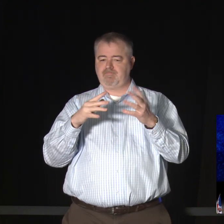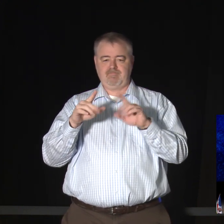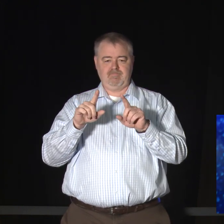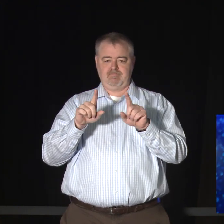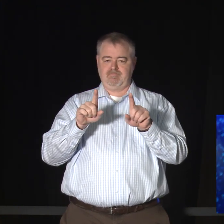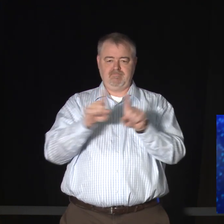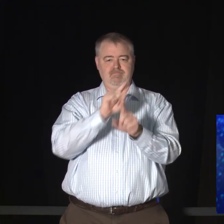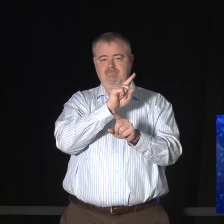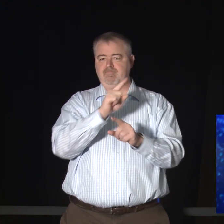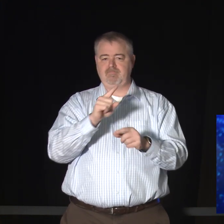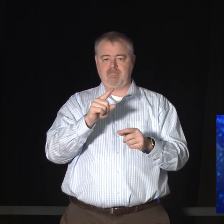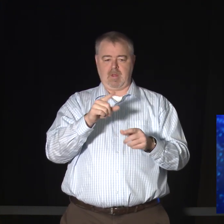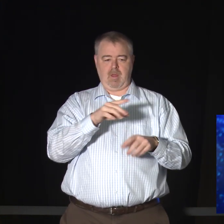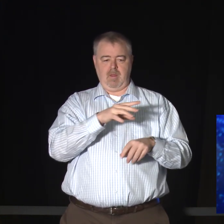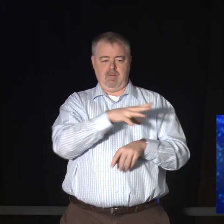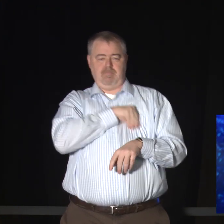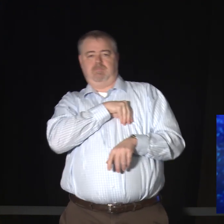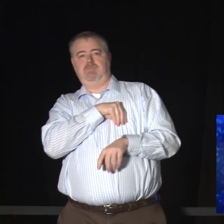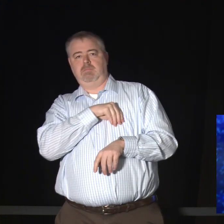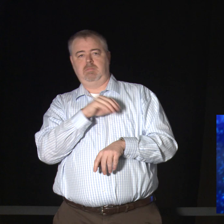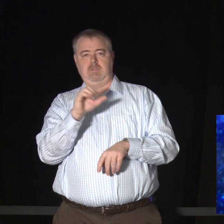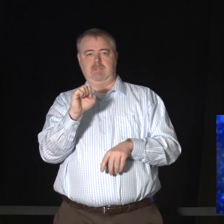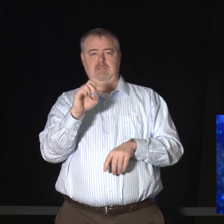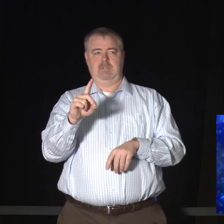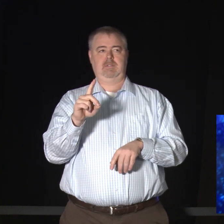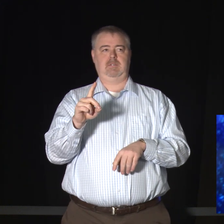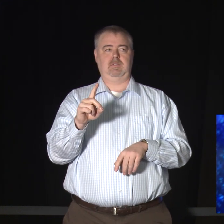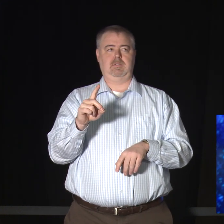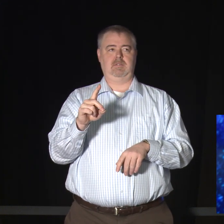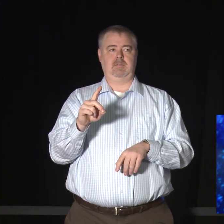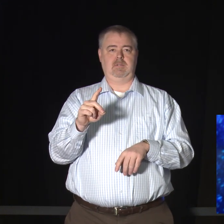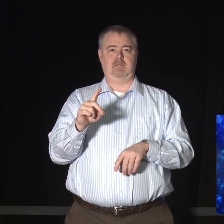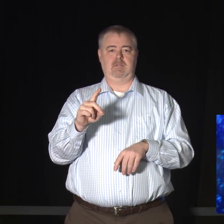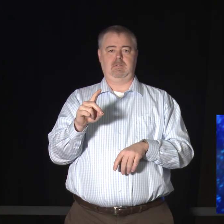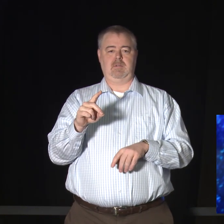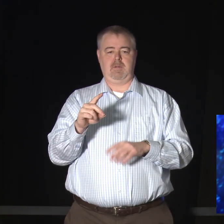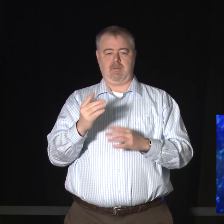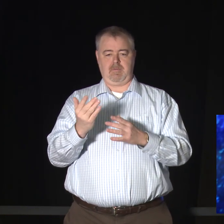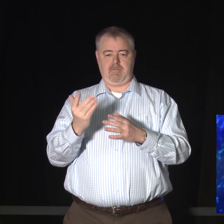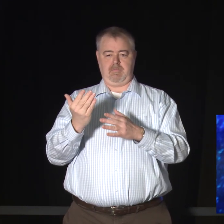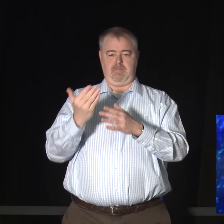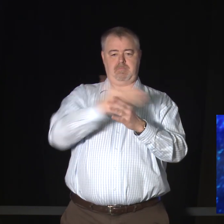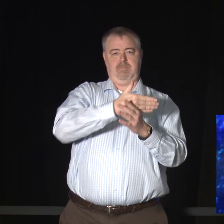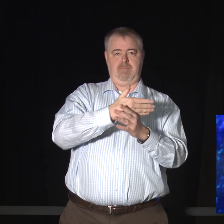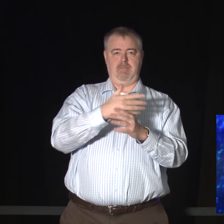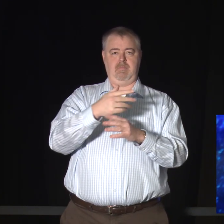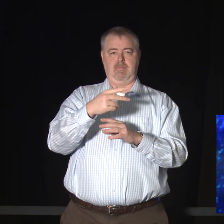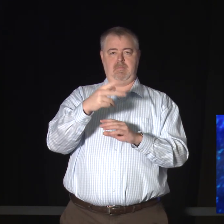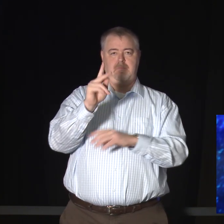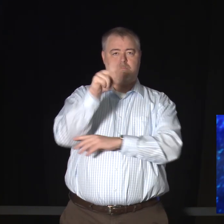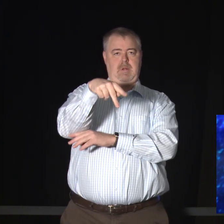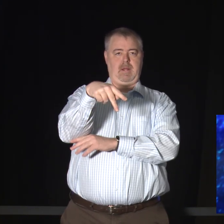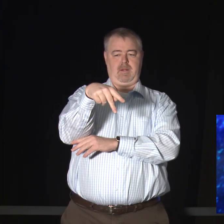plant and picks up its seed. It disturbs the plant.